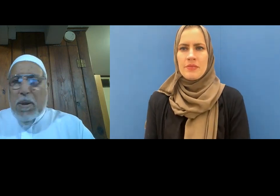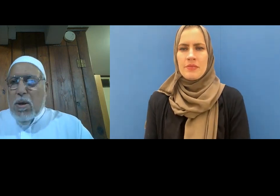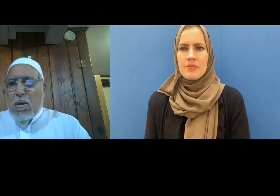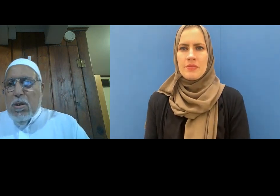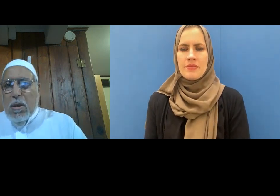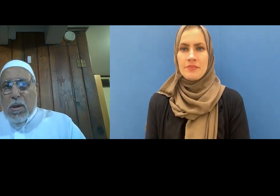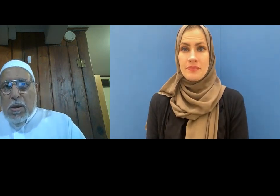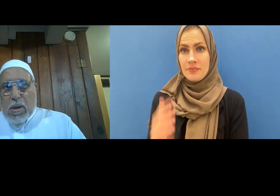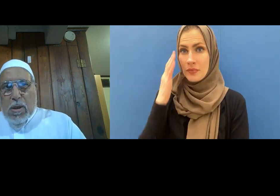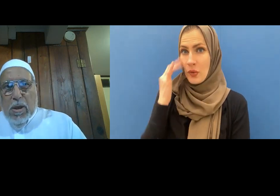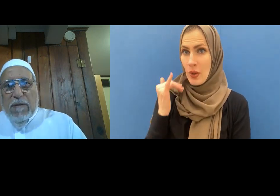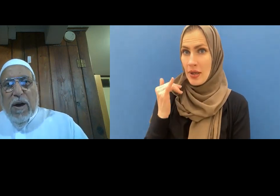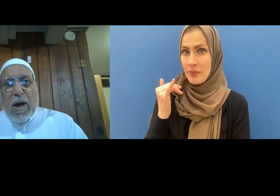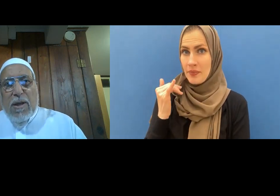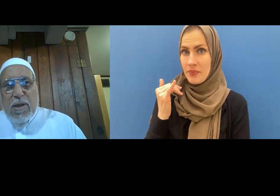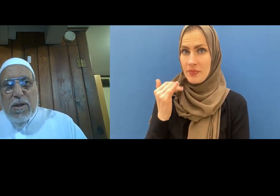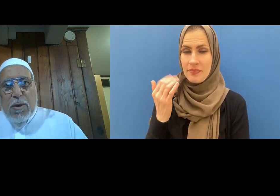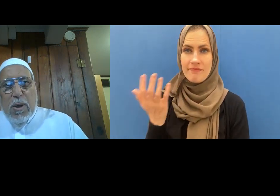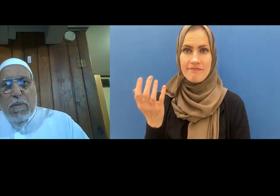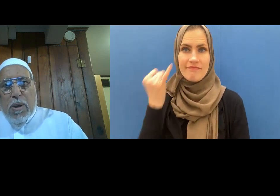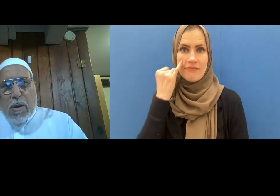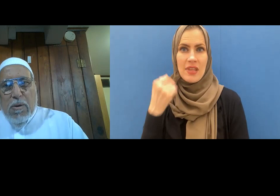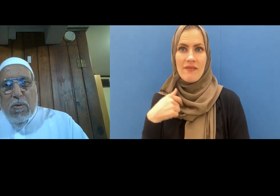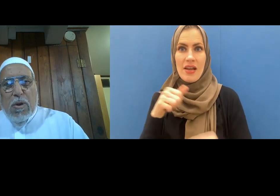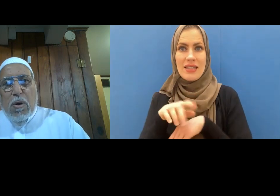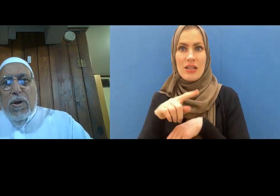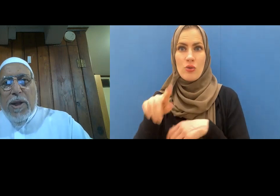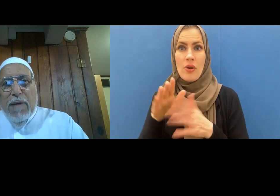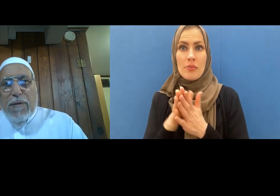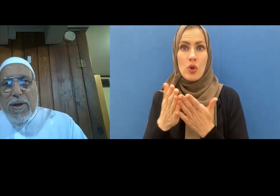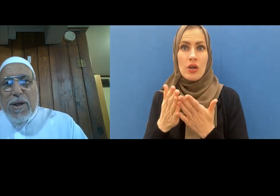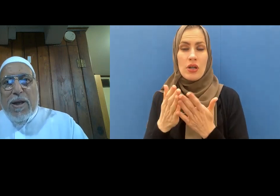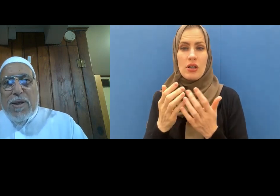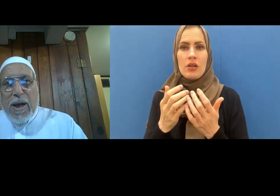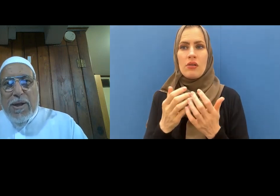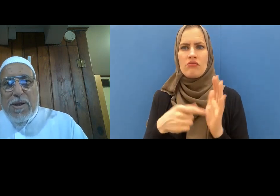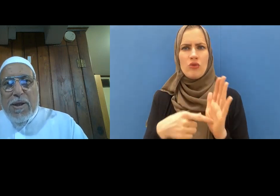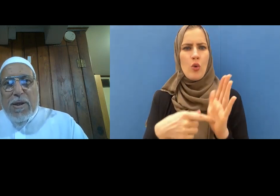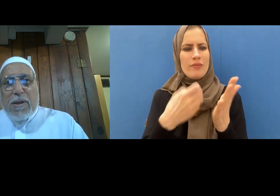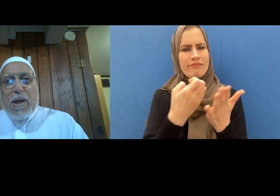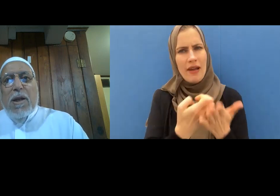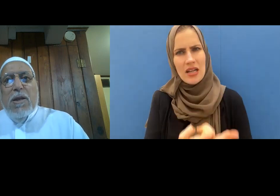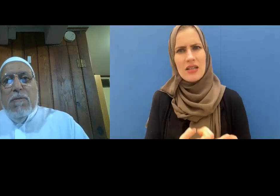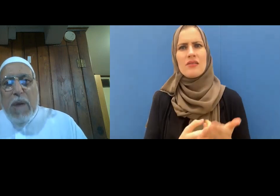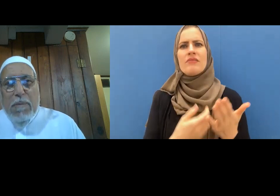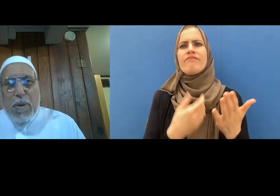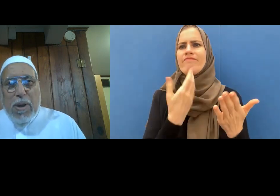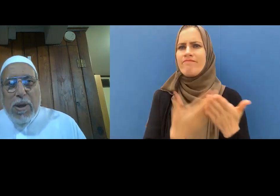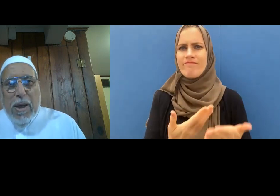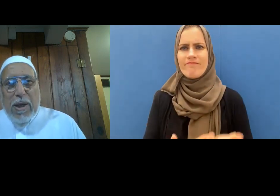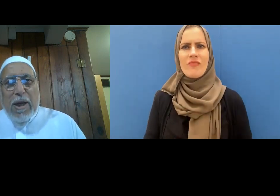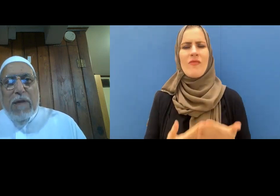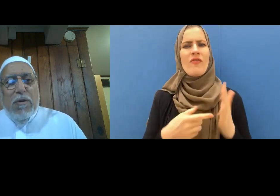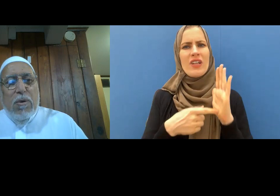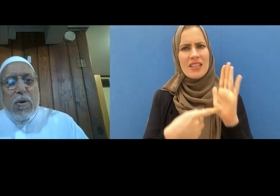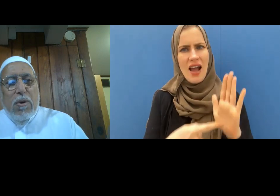Why? Because if I send you a book with all the evidence and signs that it is my book,